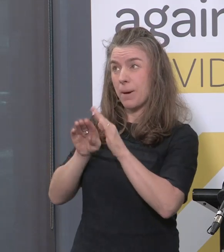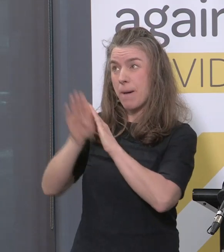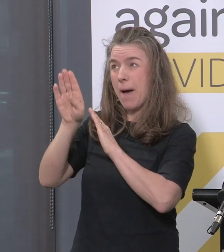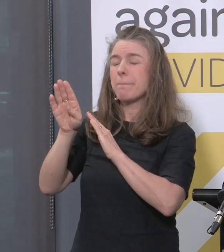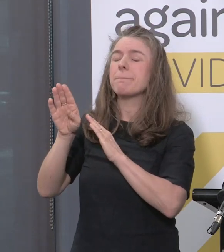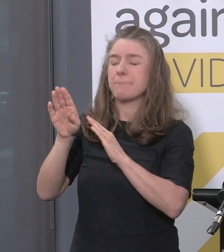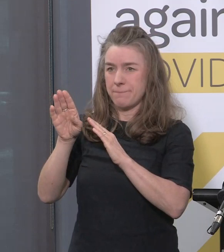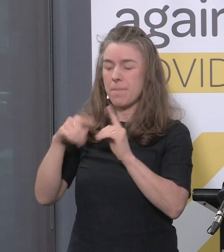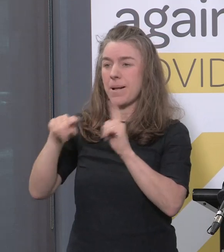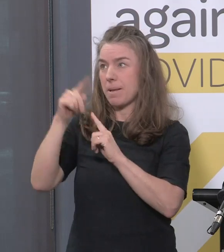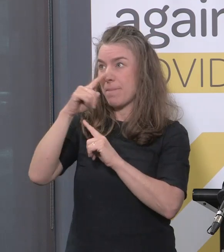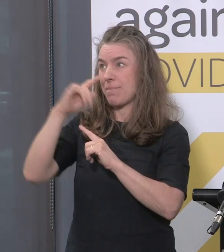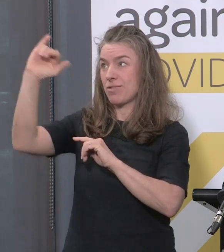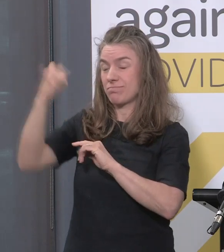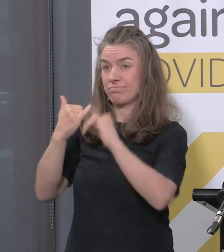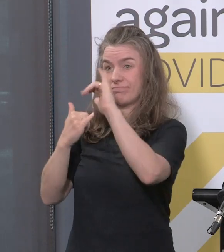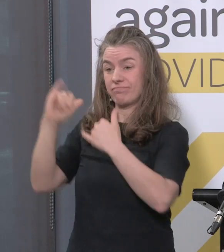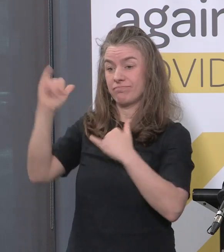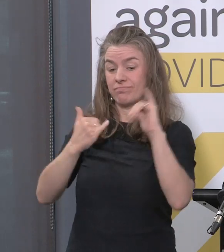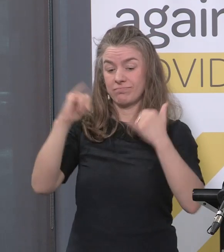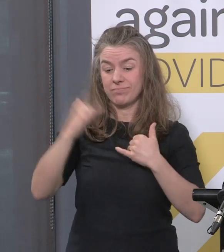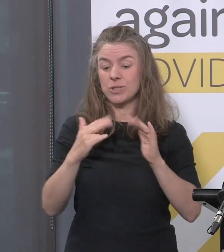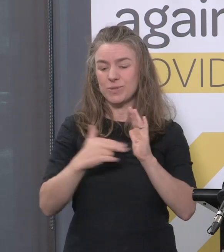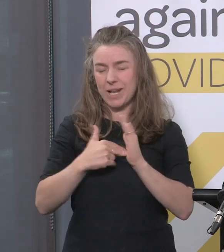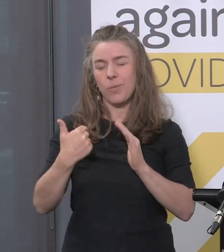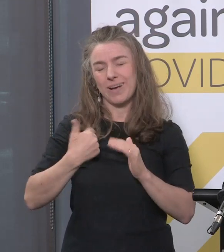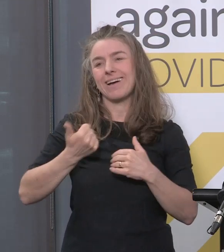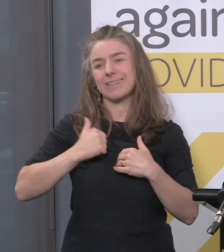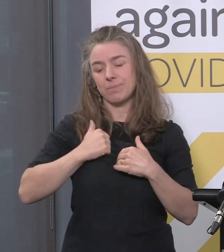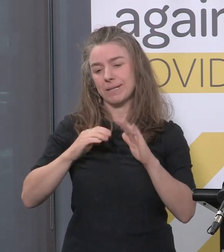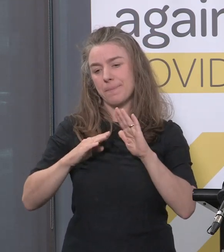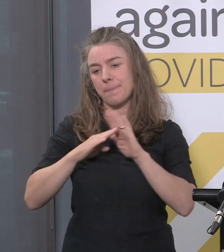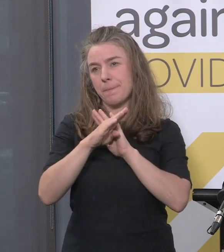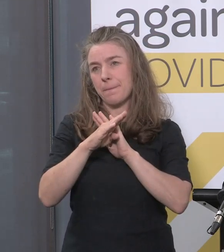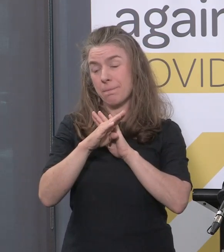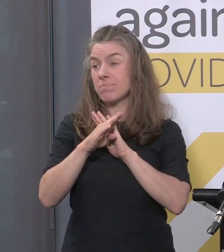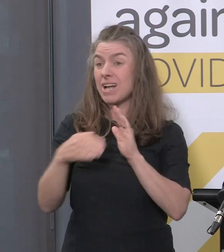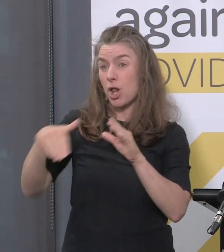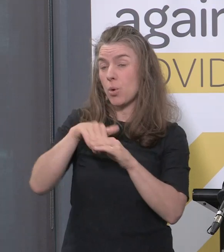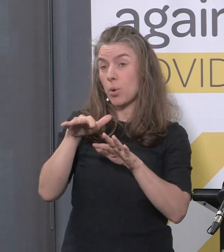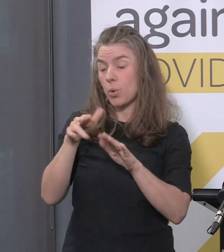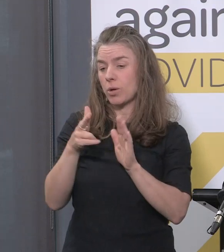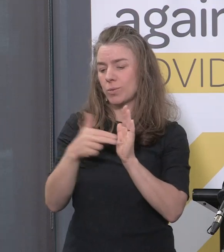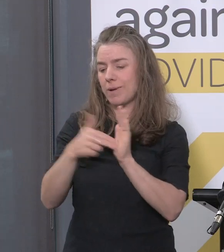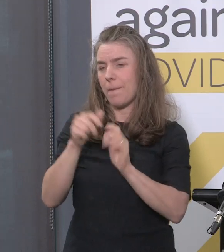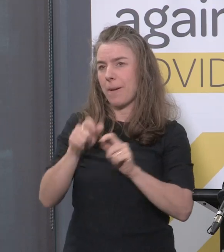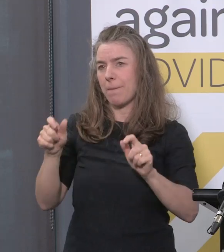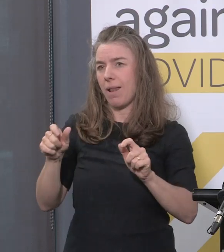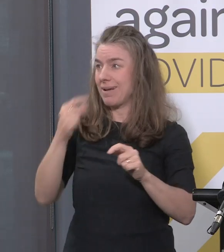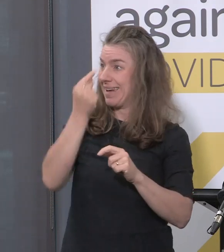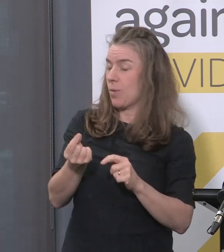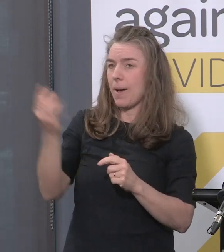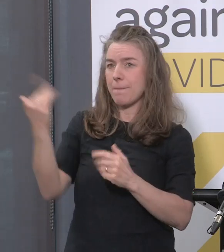the number of people who have travelled from overseas into New Zealand, including returning Kiwis, in the last week or